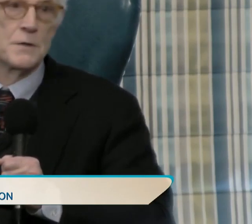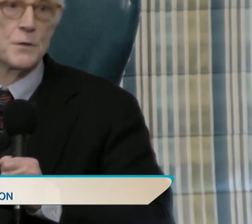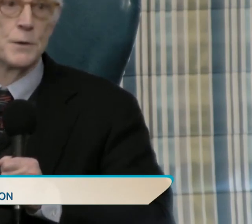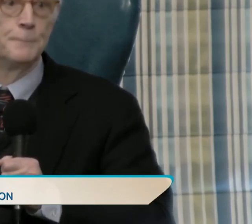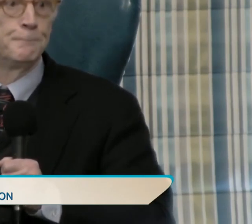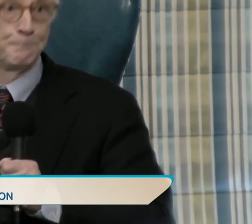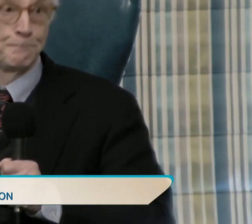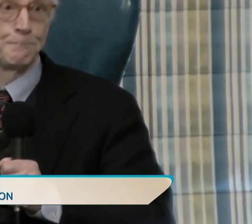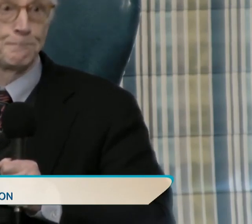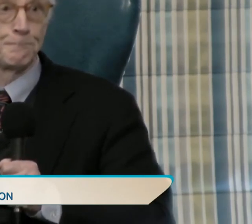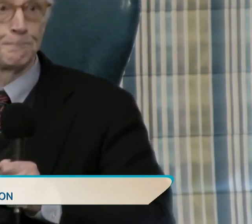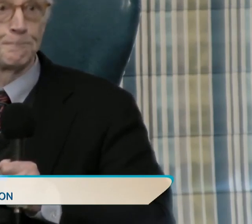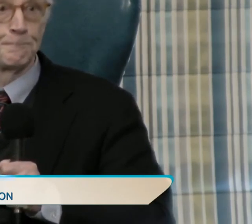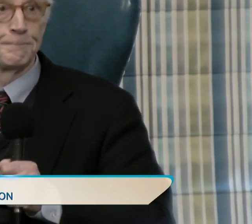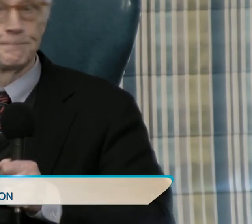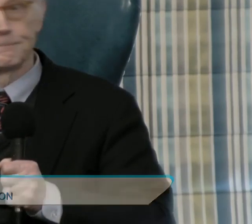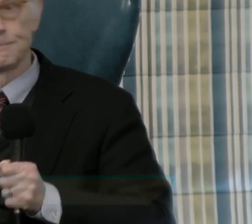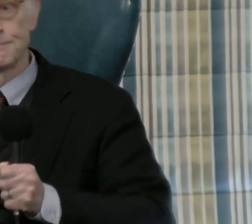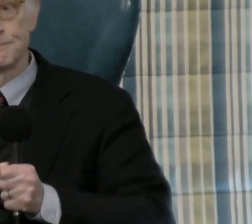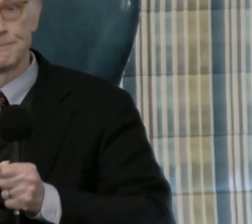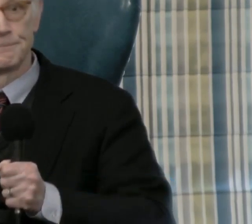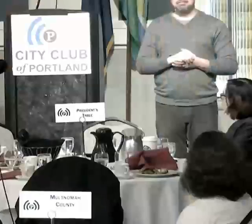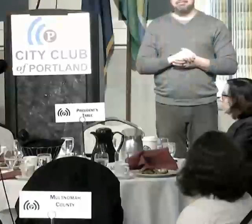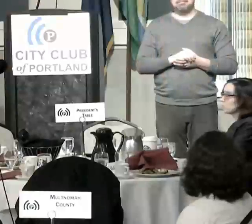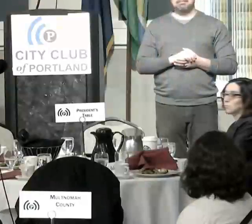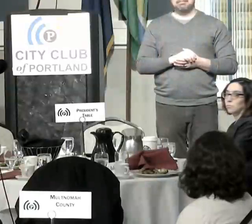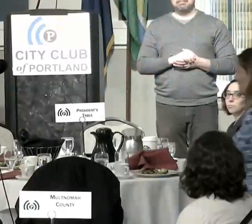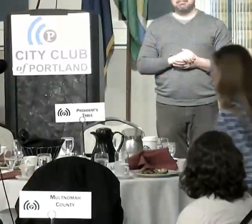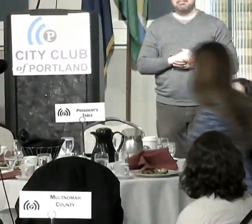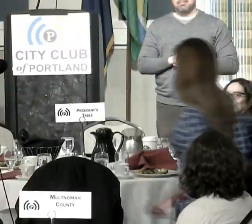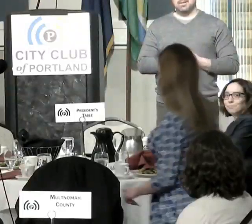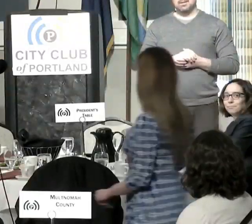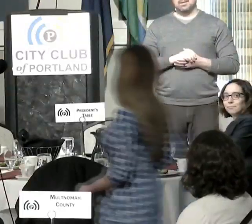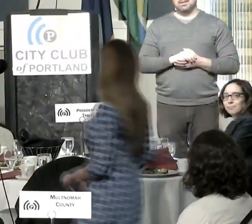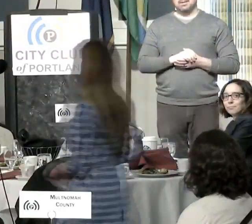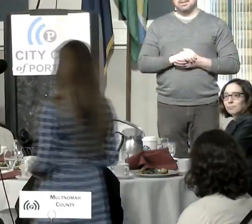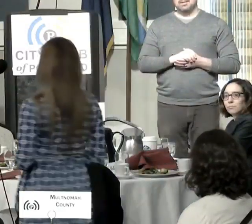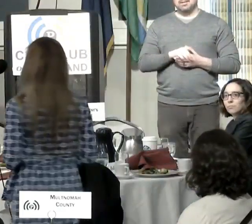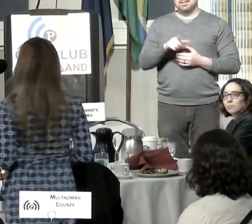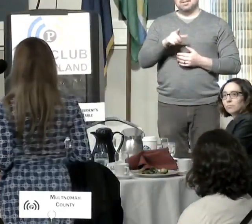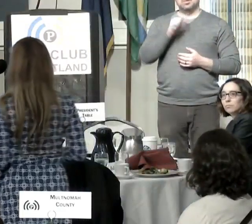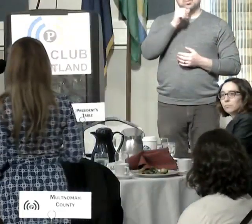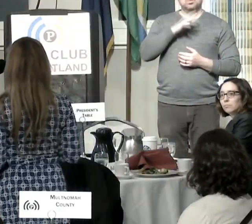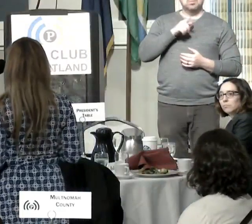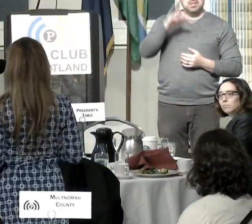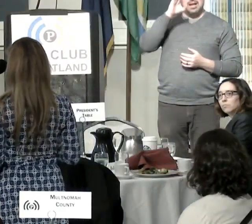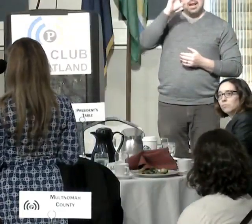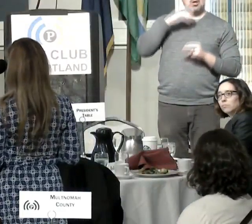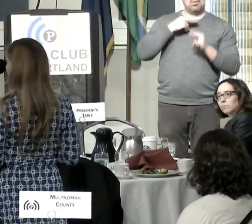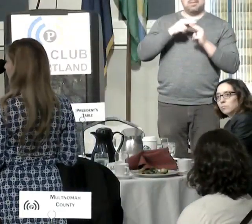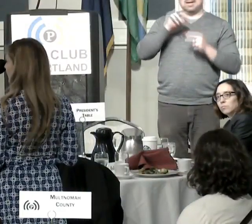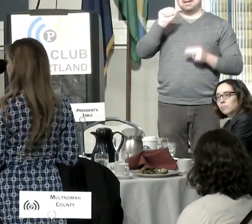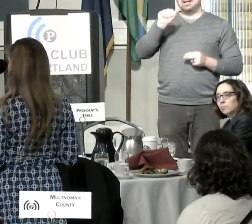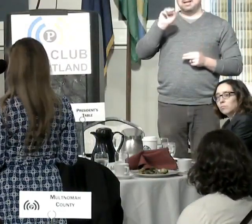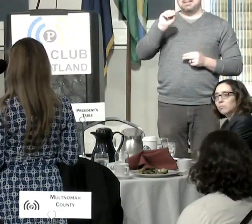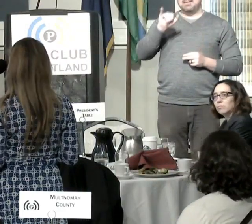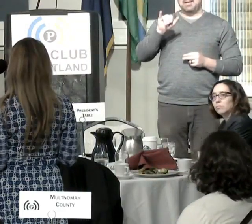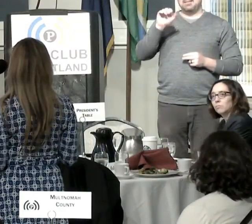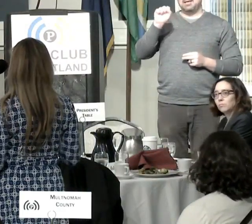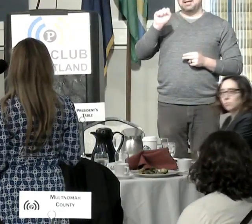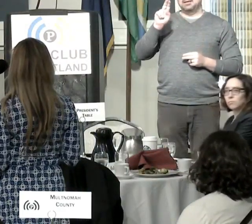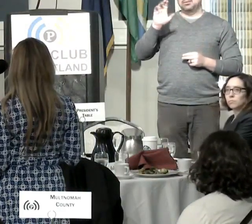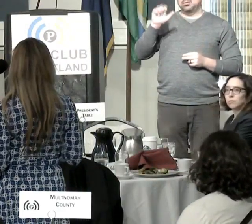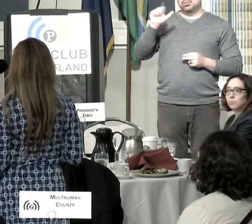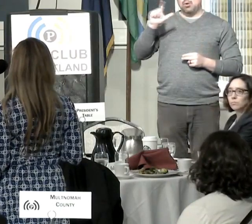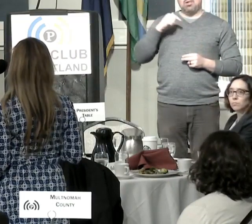succeed in school. Hello. My name is Amy Sukol, and